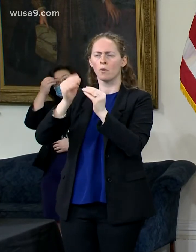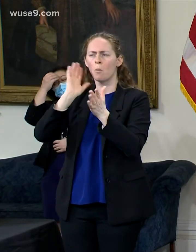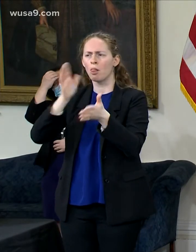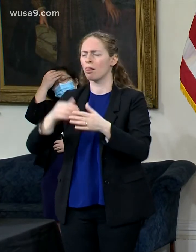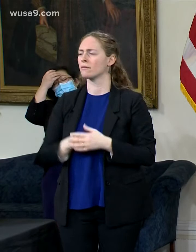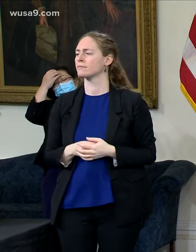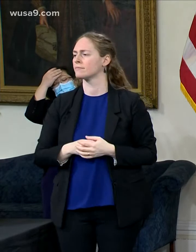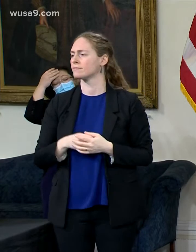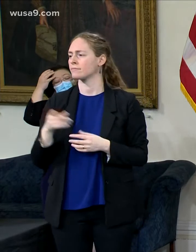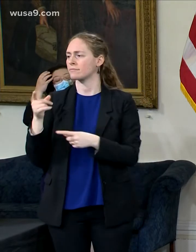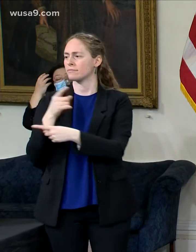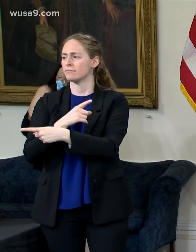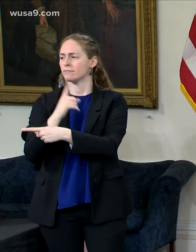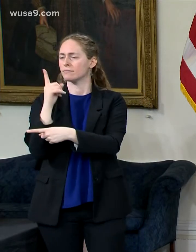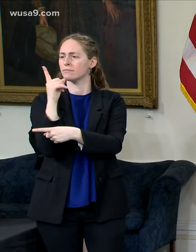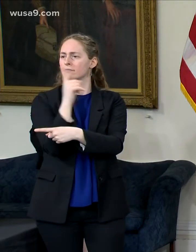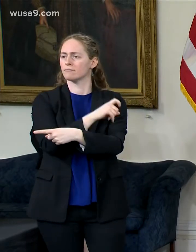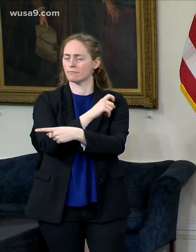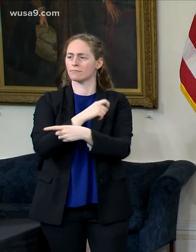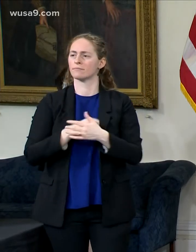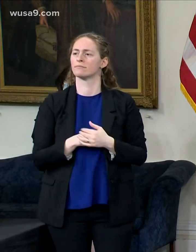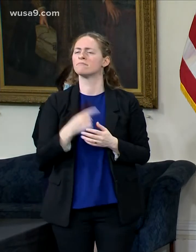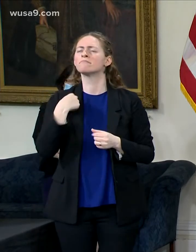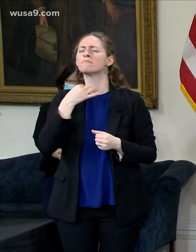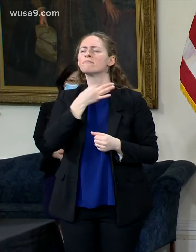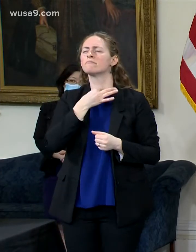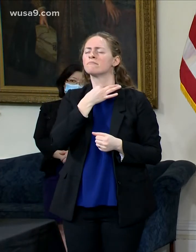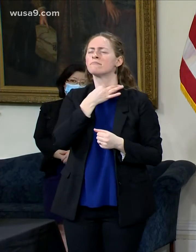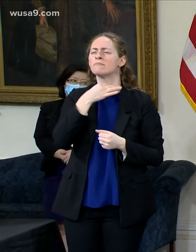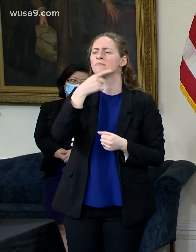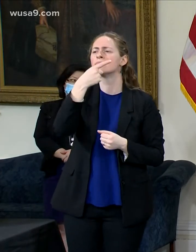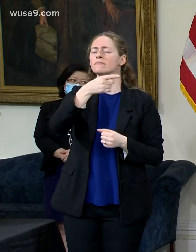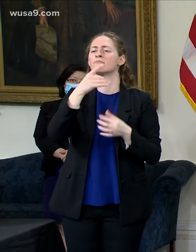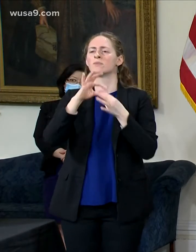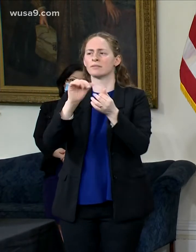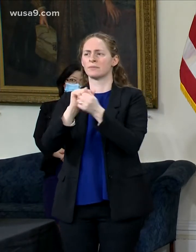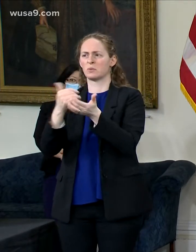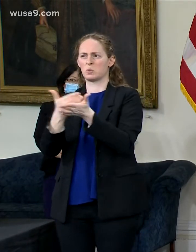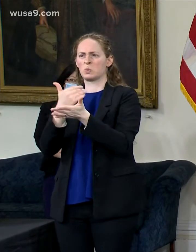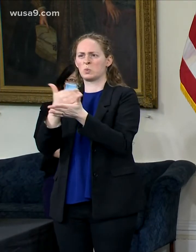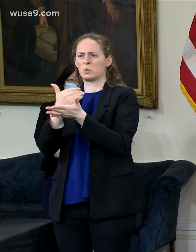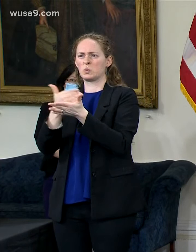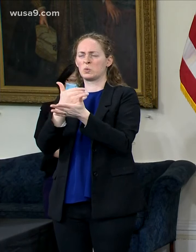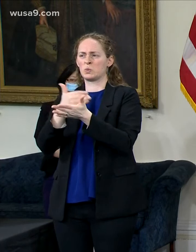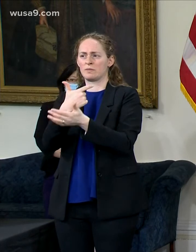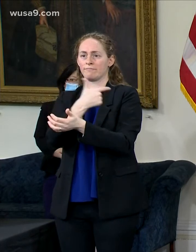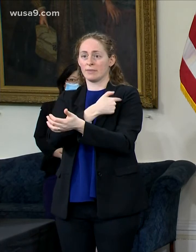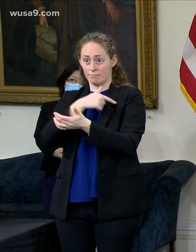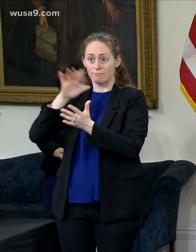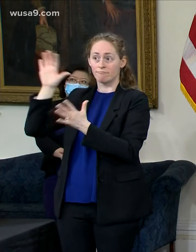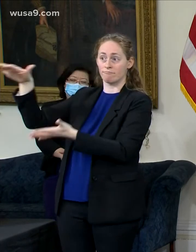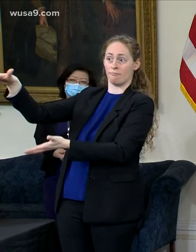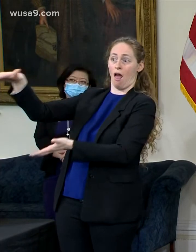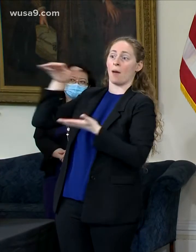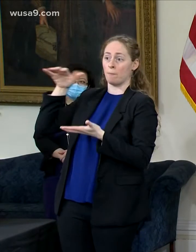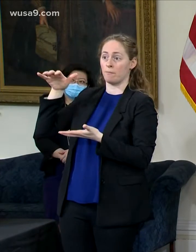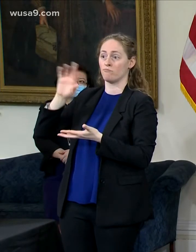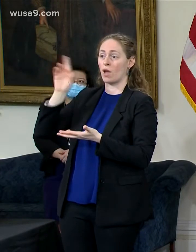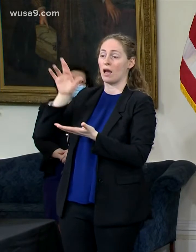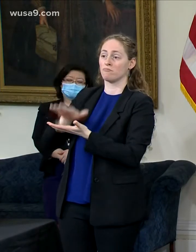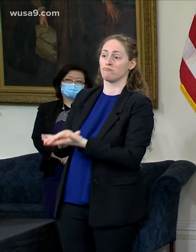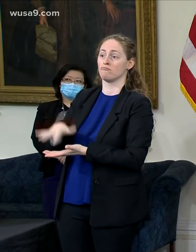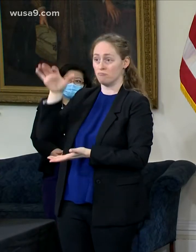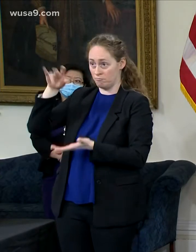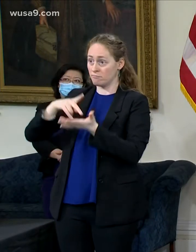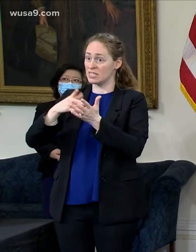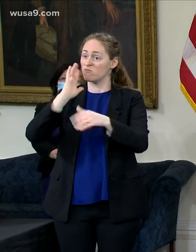how closely is that new vaccination on the way in tied to this announcement today about the new vaccination sites, especially